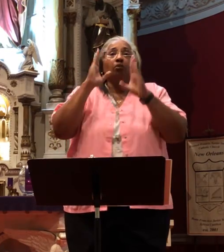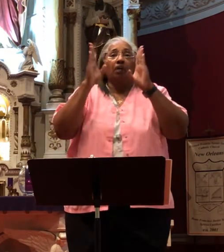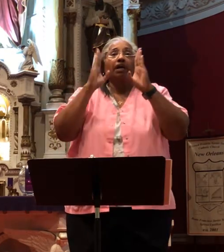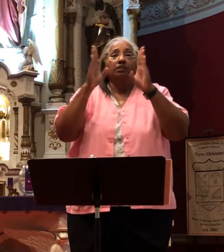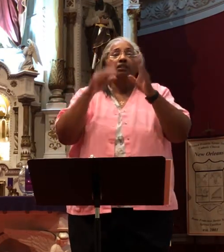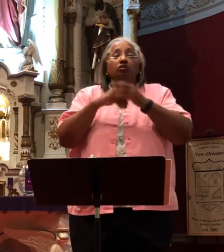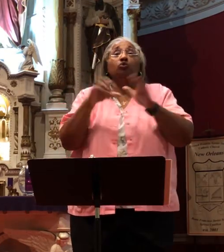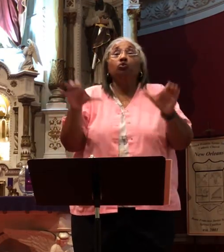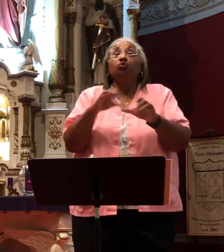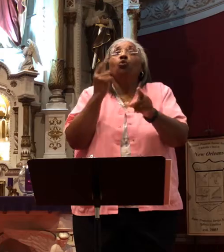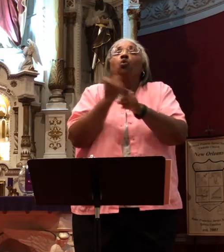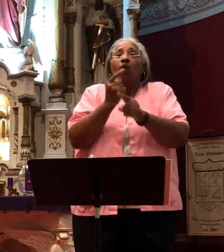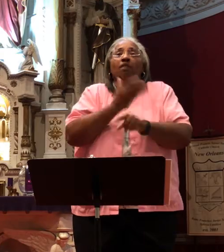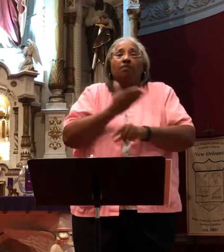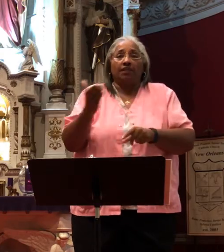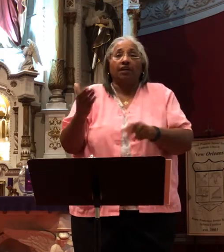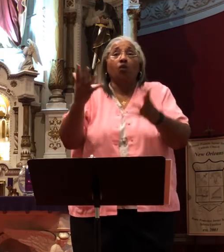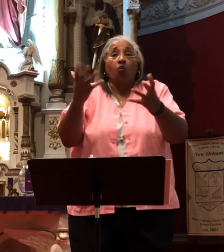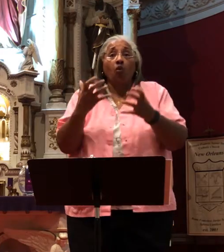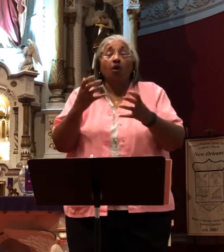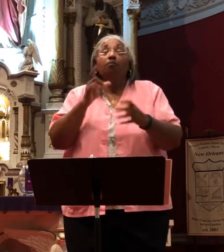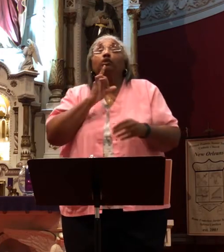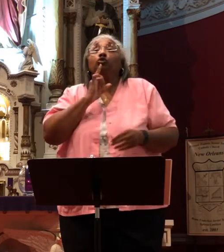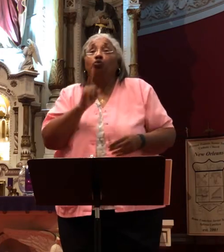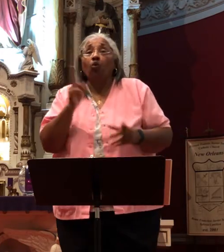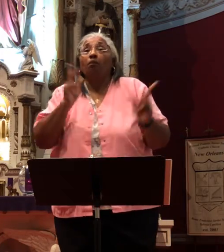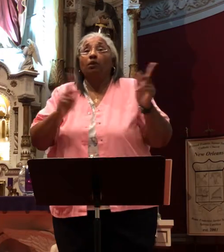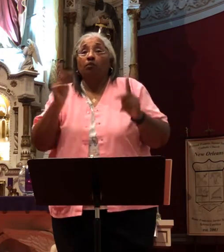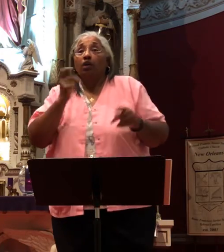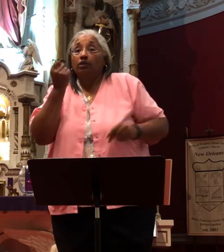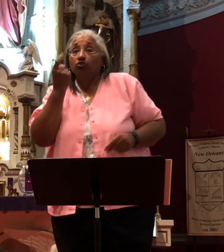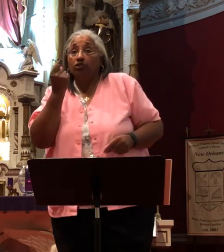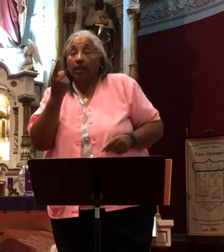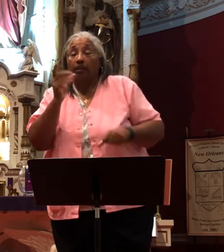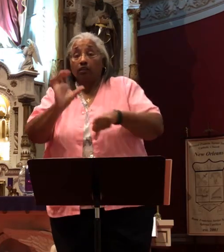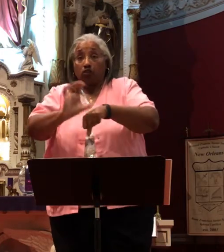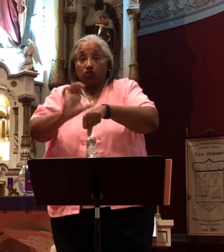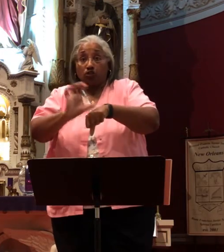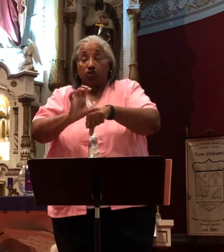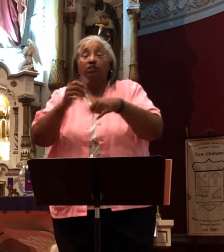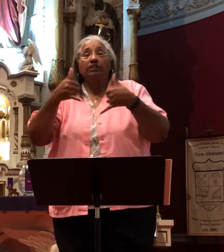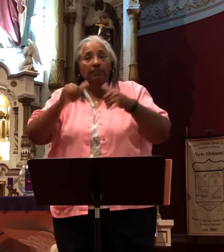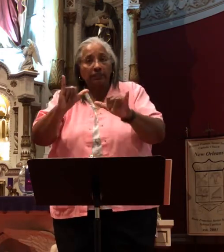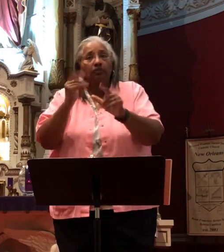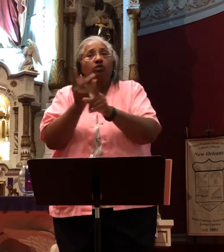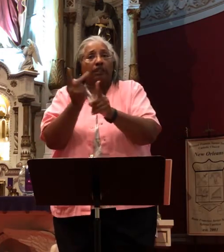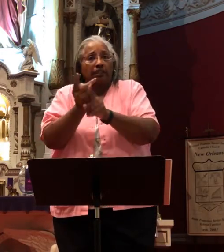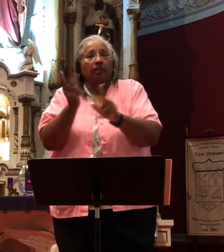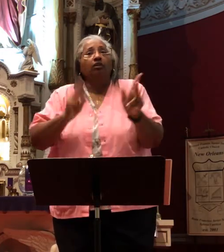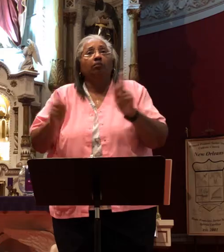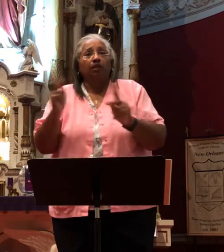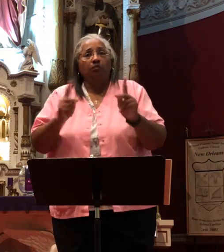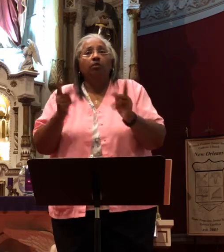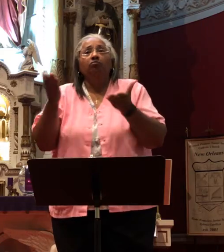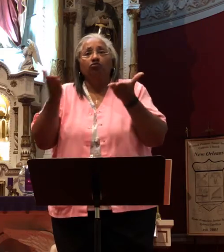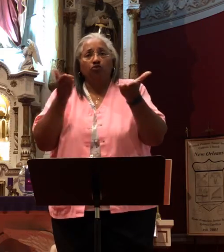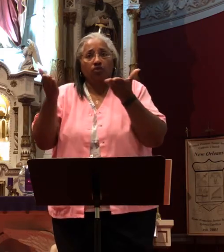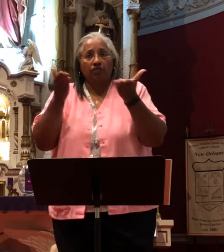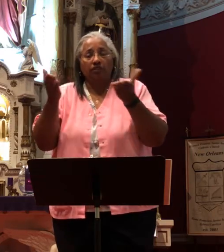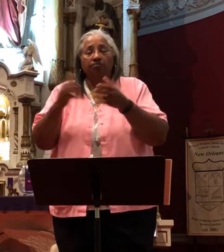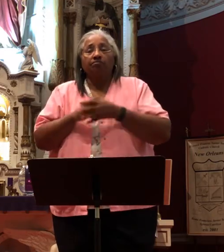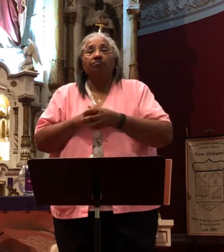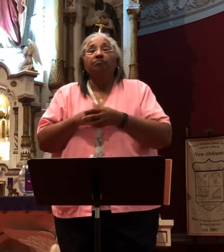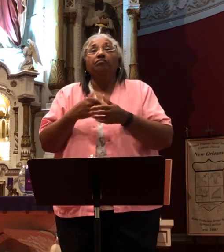we want to make sure that people understand that the church is still ministering in whatever way we can. I